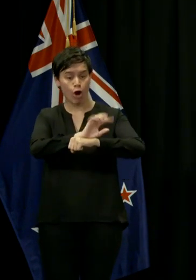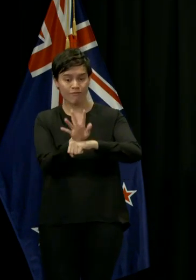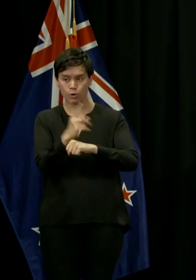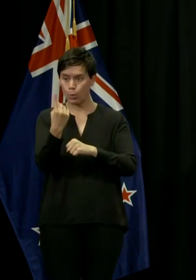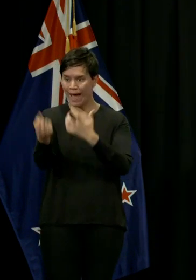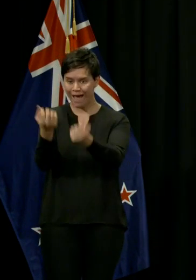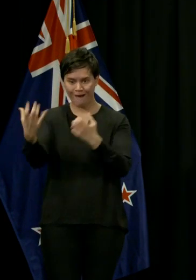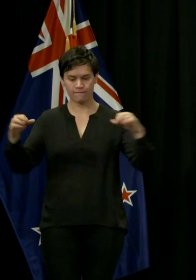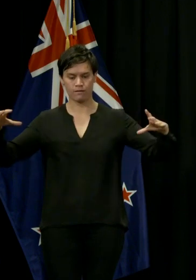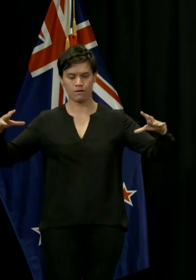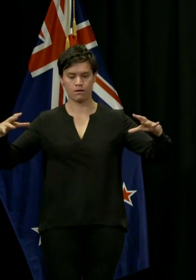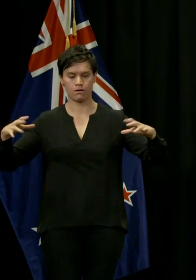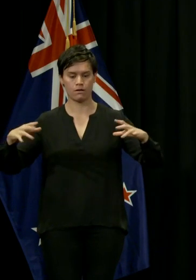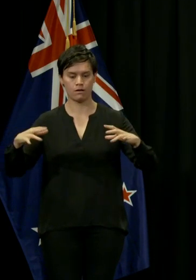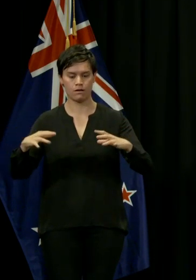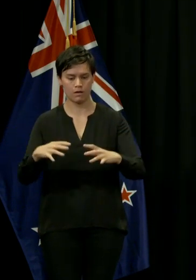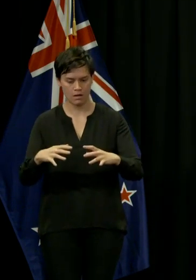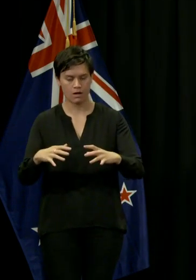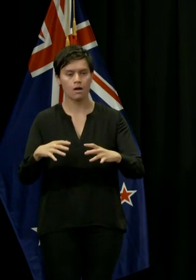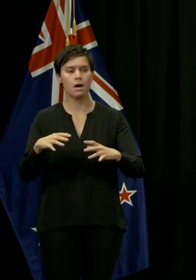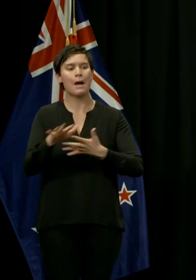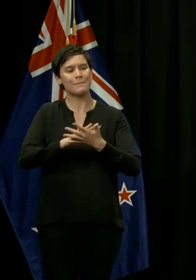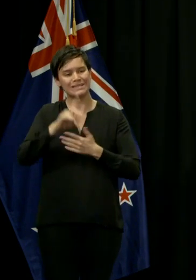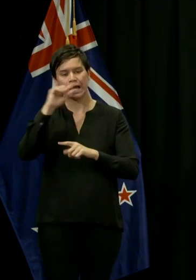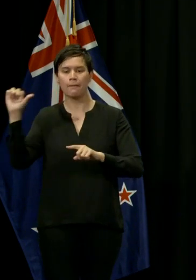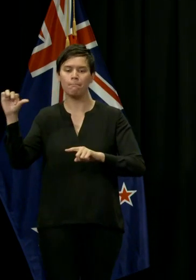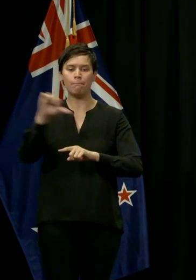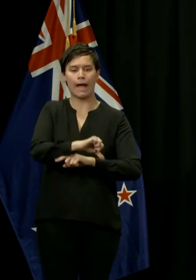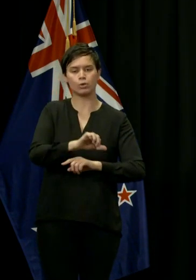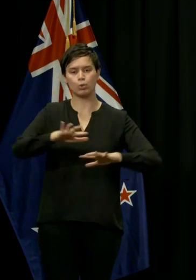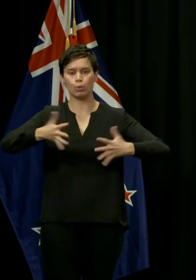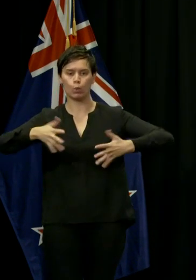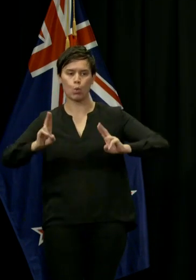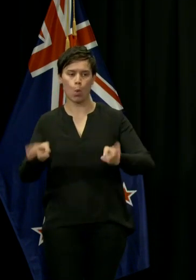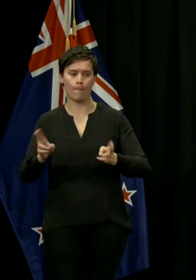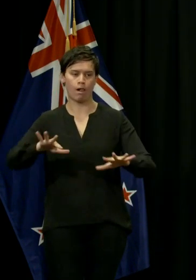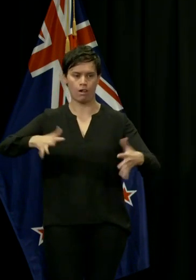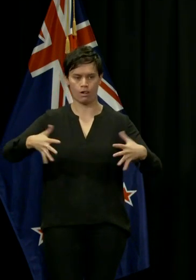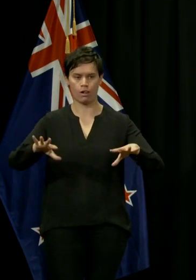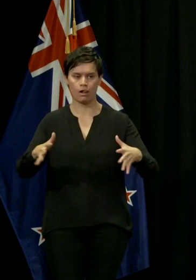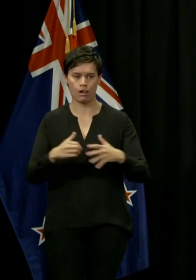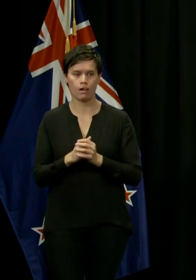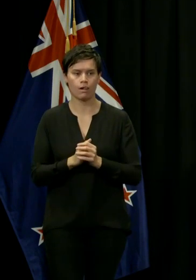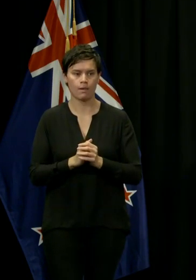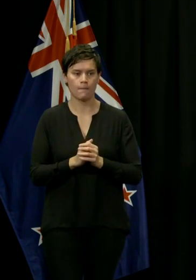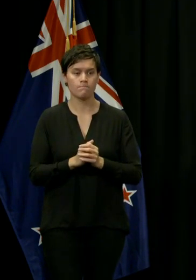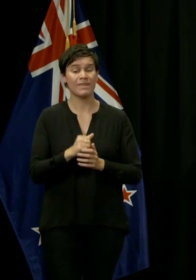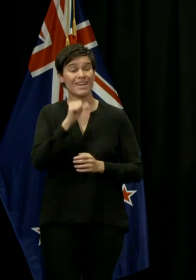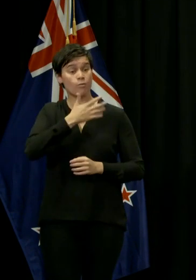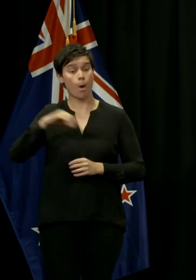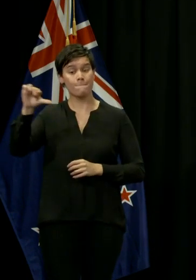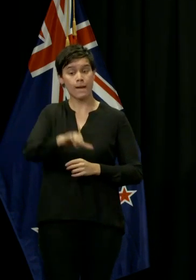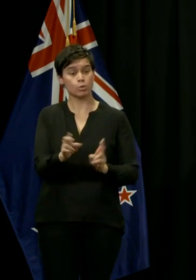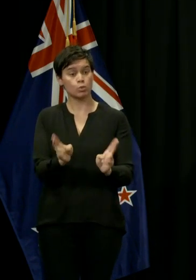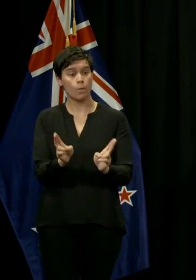where we can start returning to some more normalcy in our lives. but it will take a concerted effort over these next